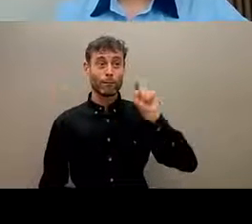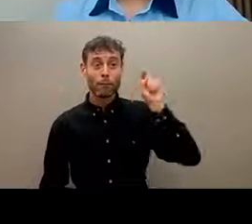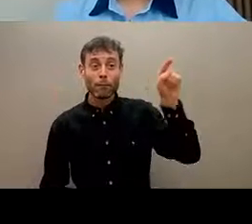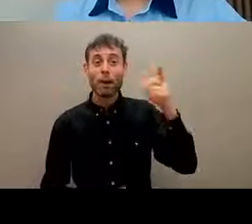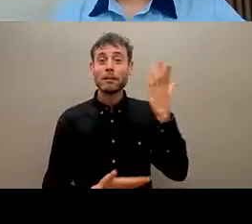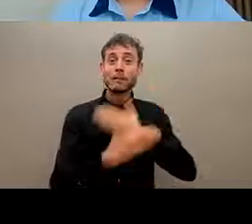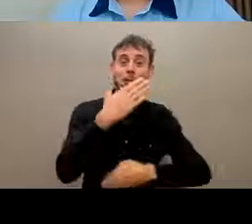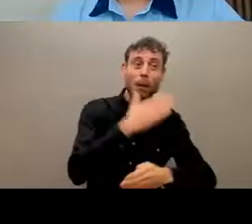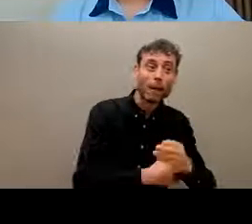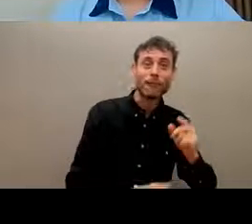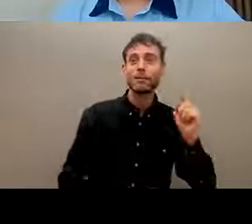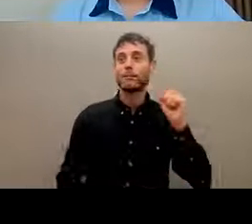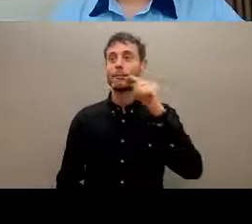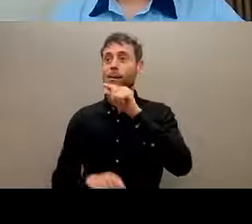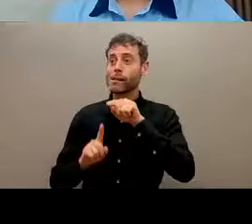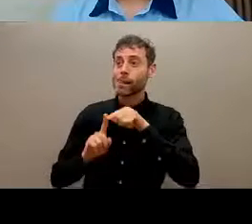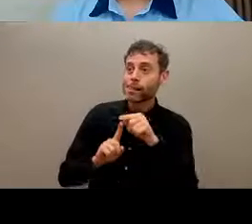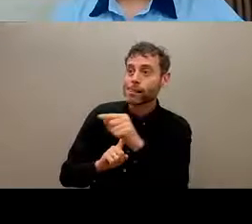things. So we